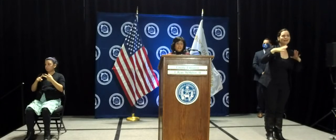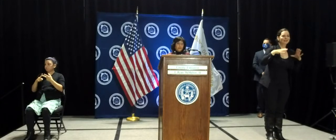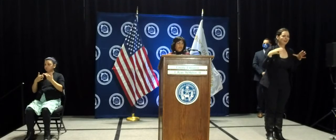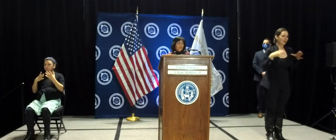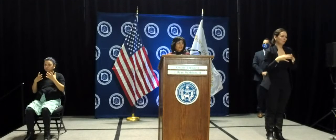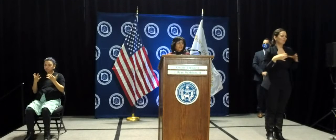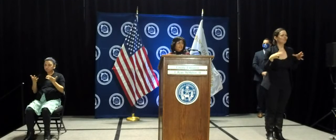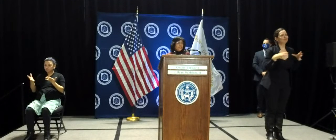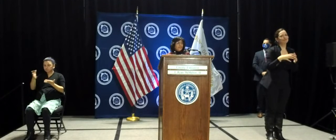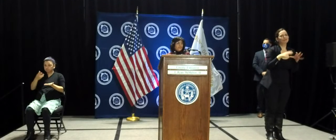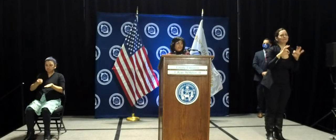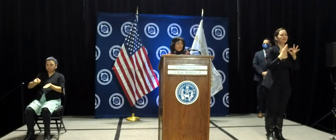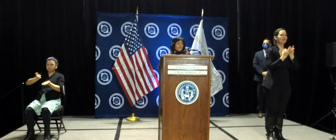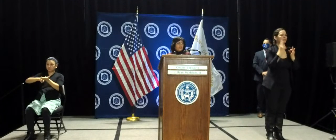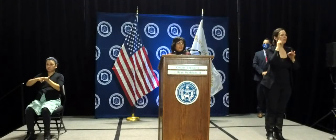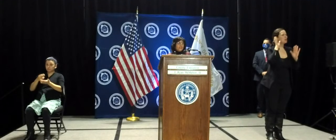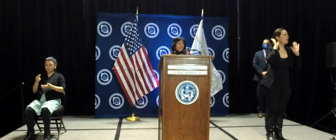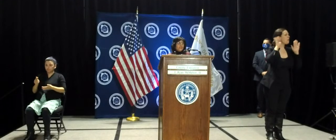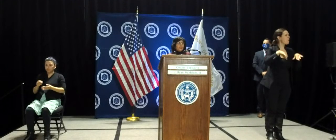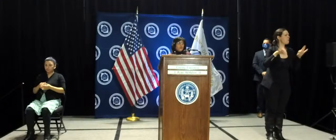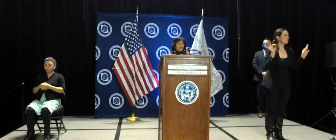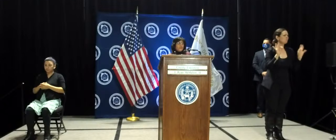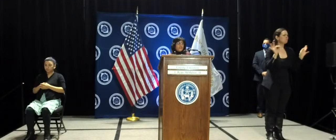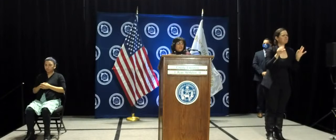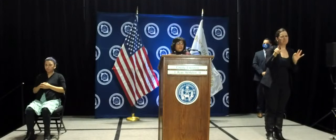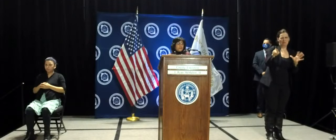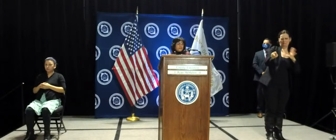that in their mind, starting with